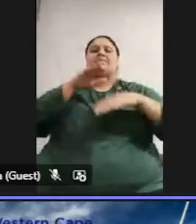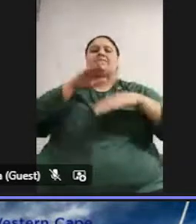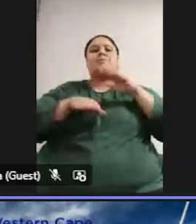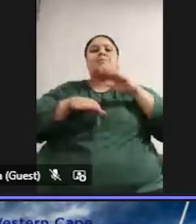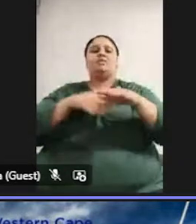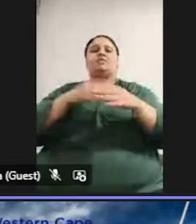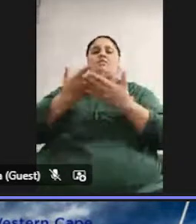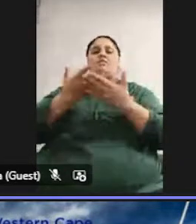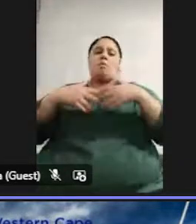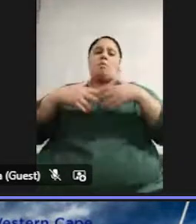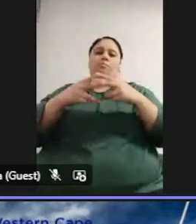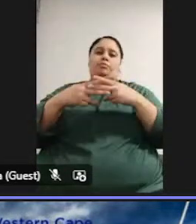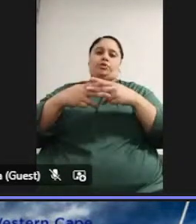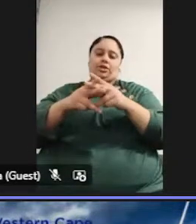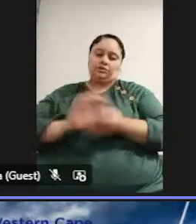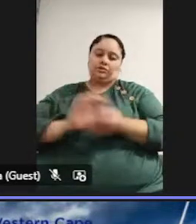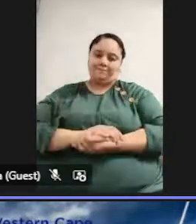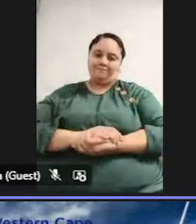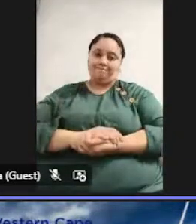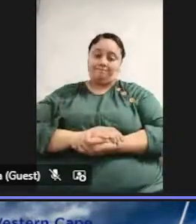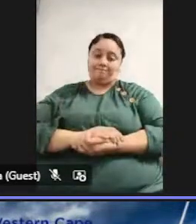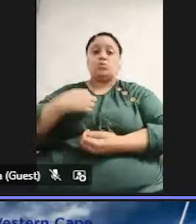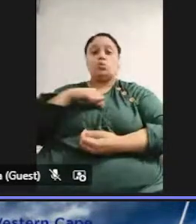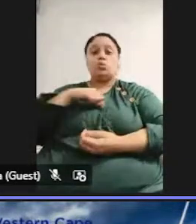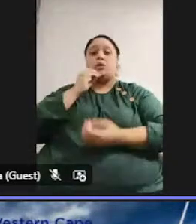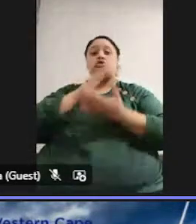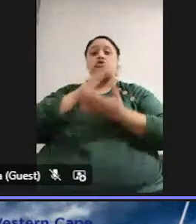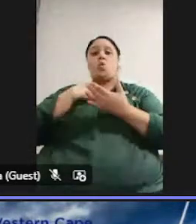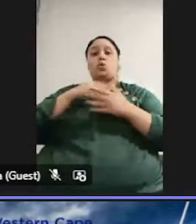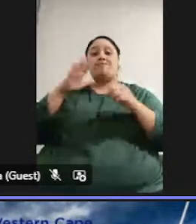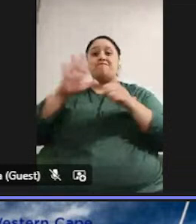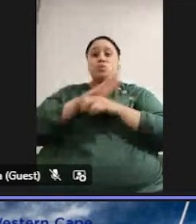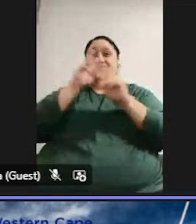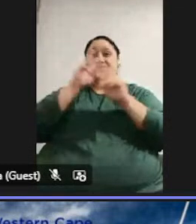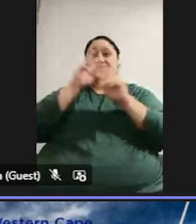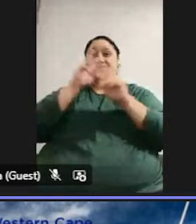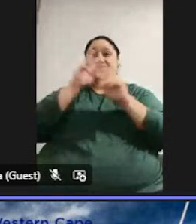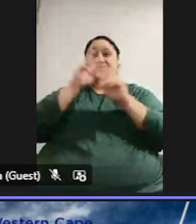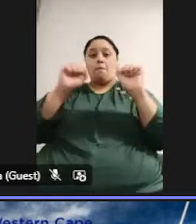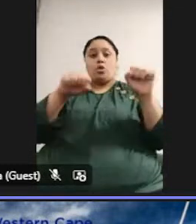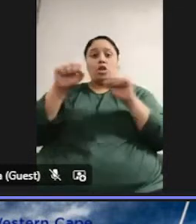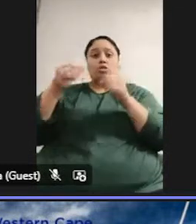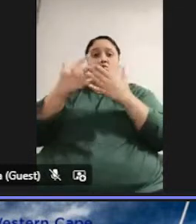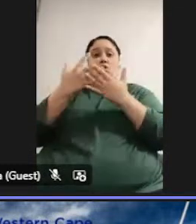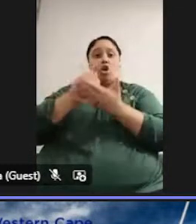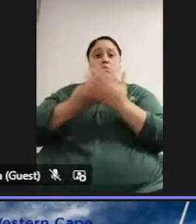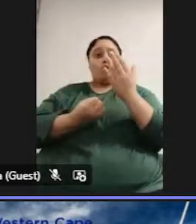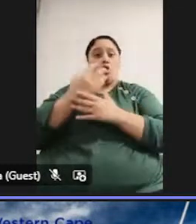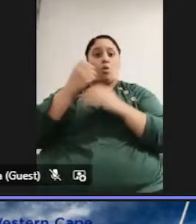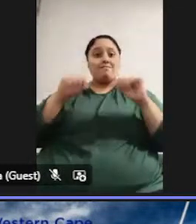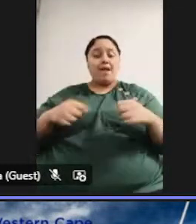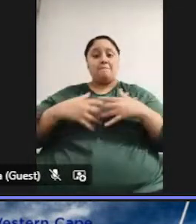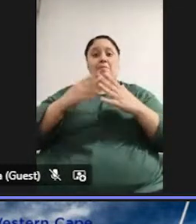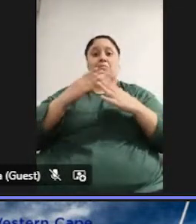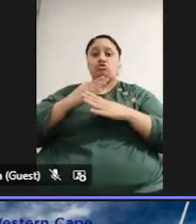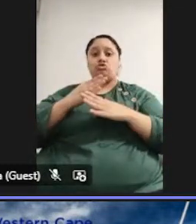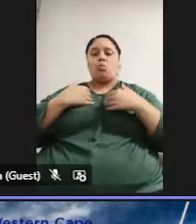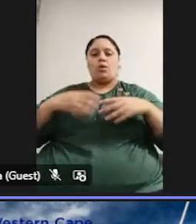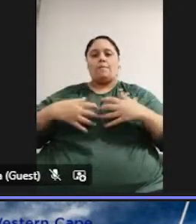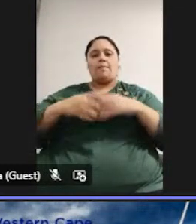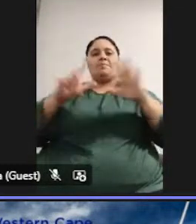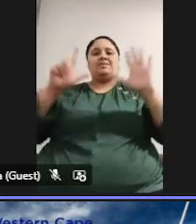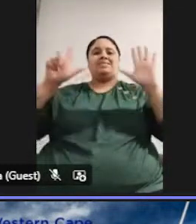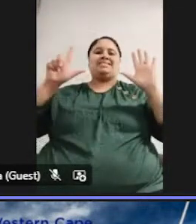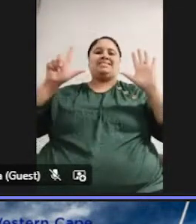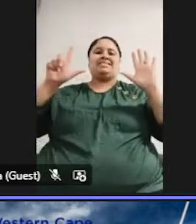to ensure that we realize this full potential of our economy to grow and to create jobs. We've set out seven focus areas, which